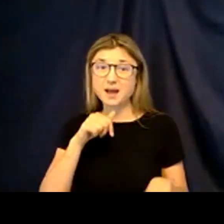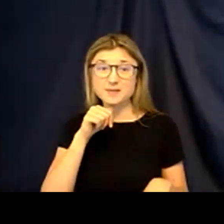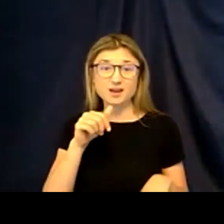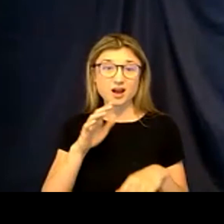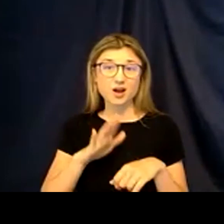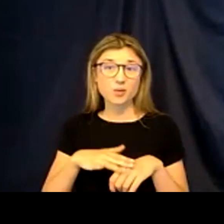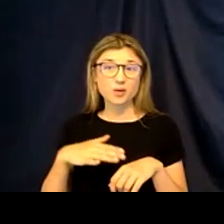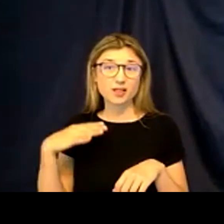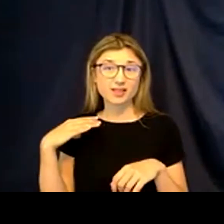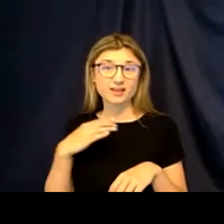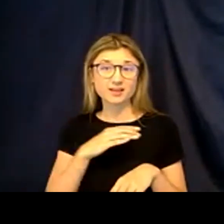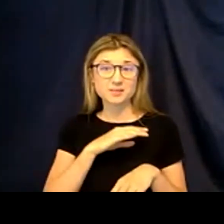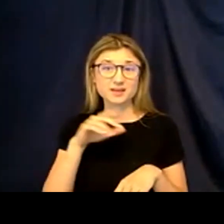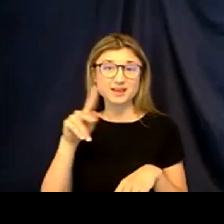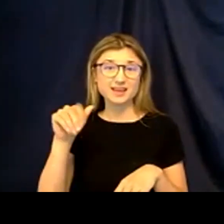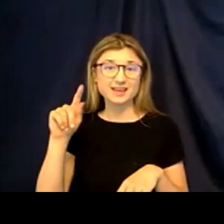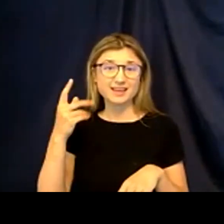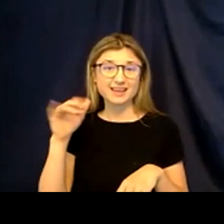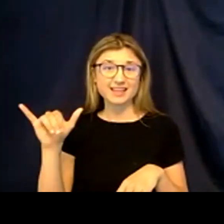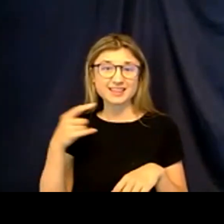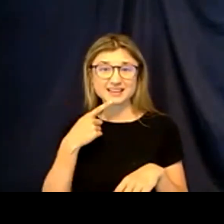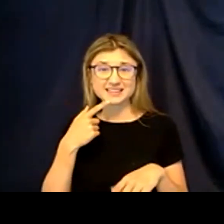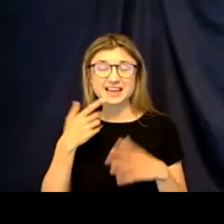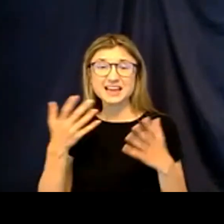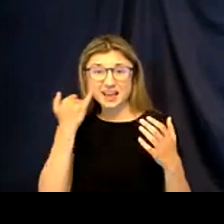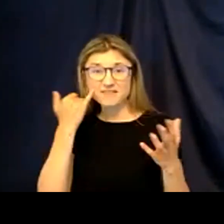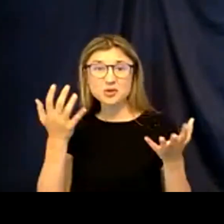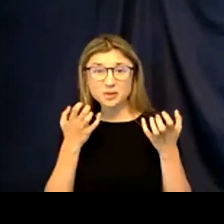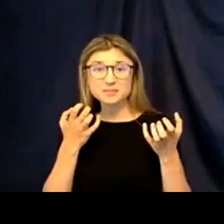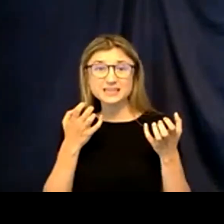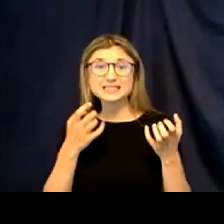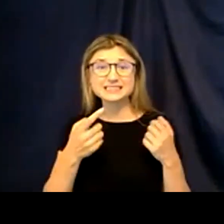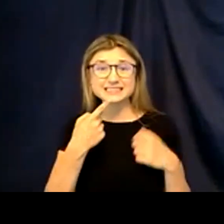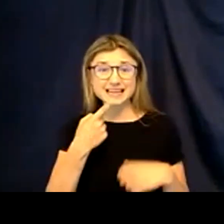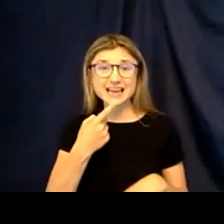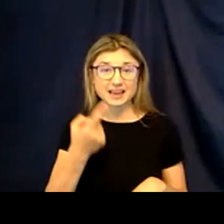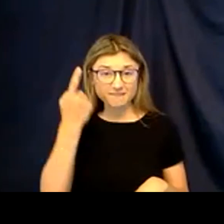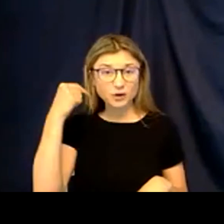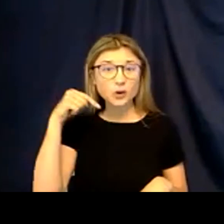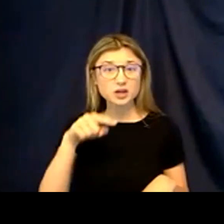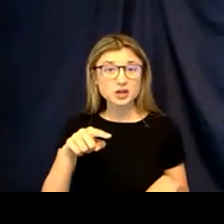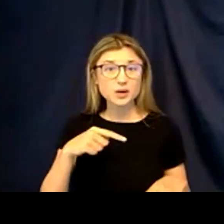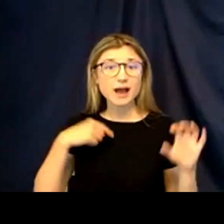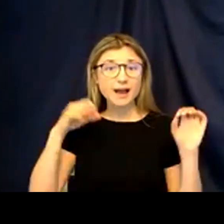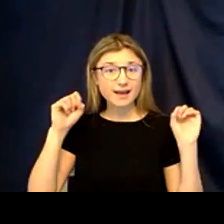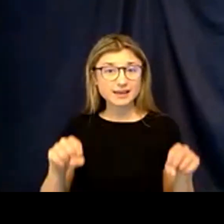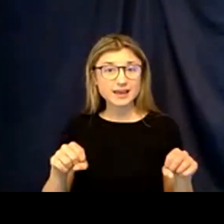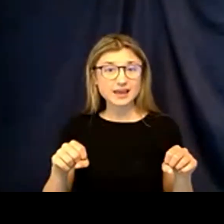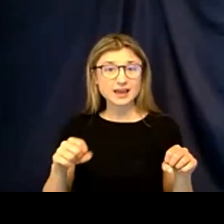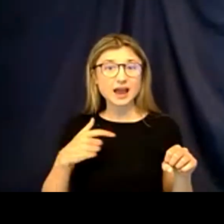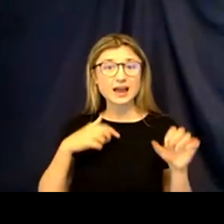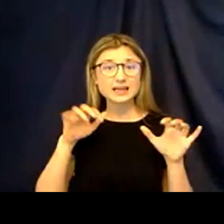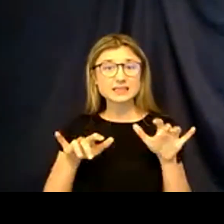mean, All right, say if it you want me again, to say it Kathy. for Say you, it. I can. But it was just as I typed that there